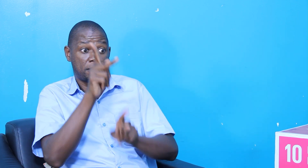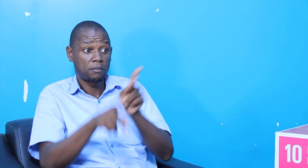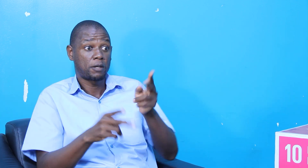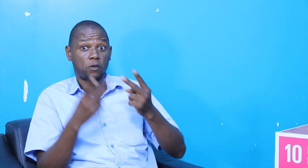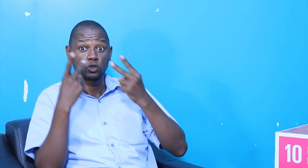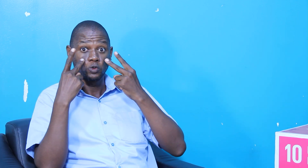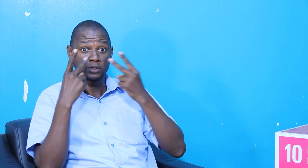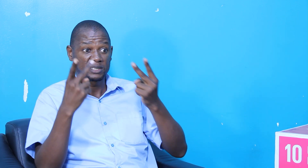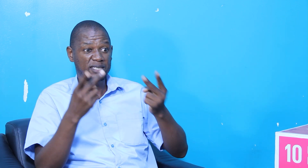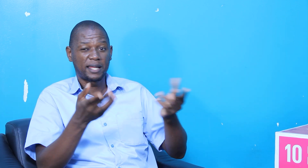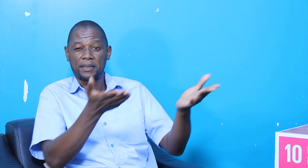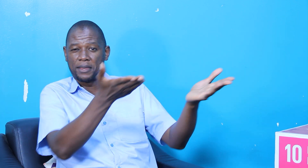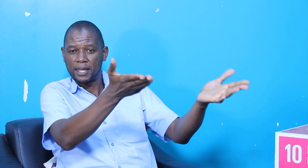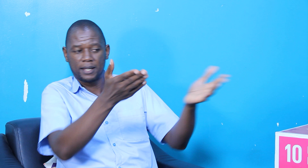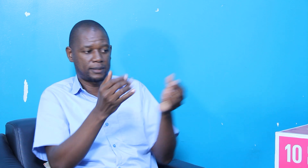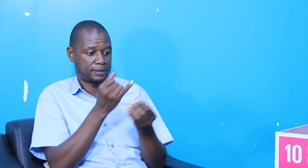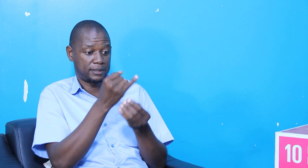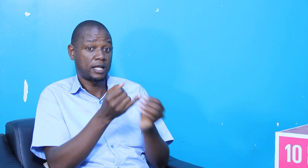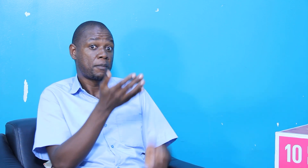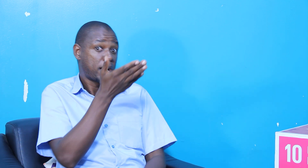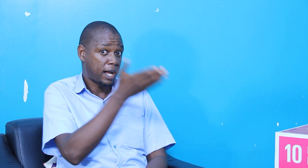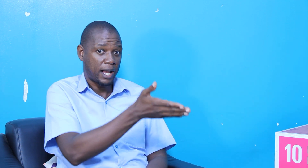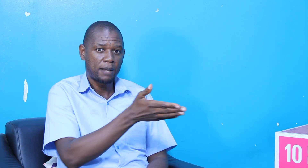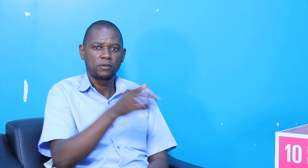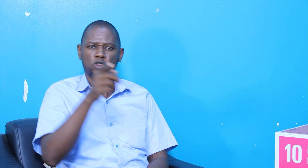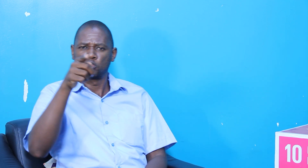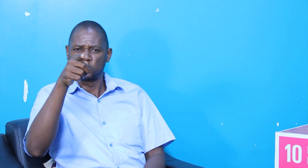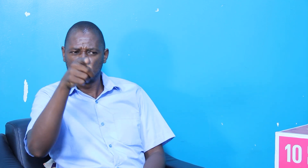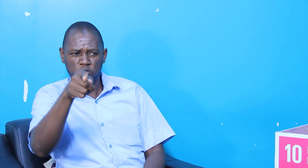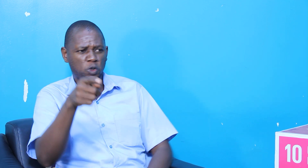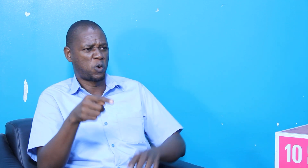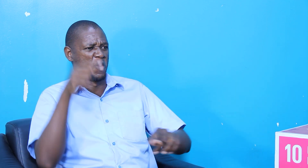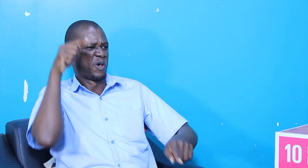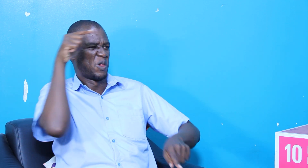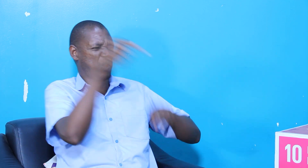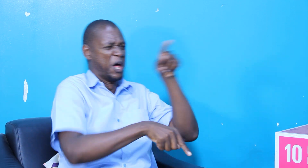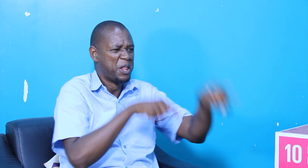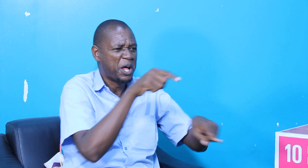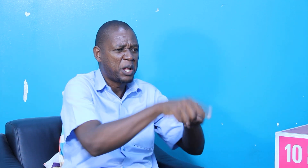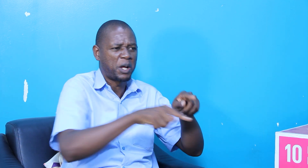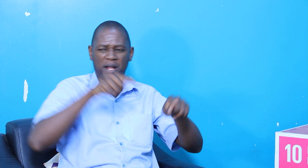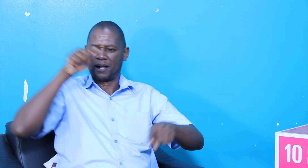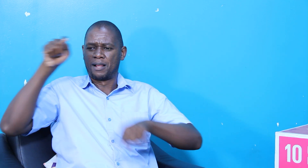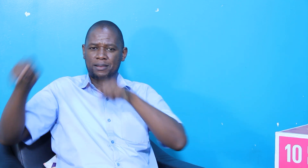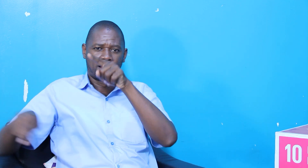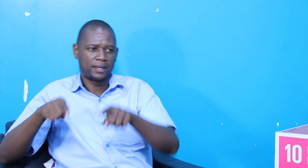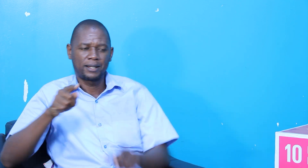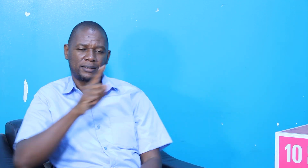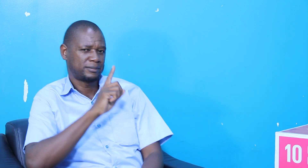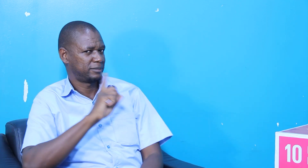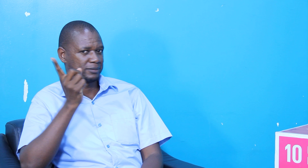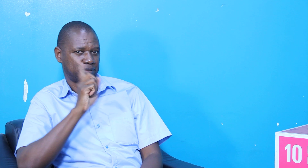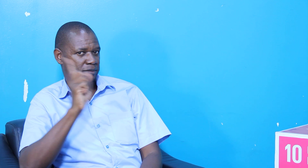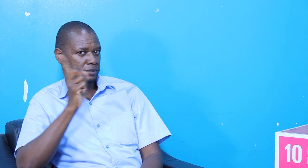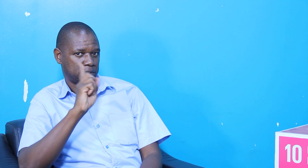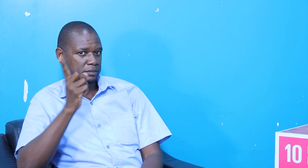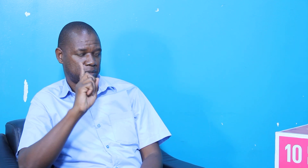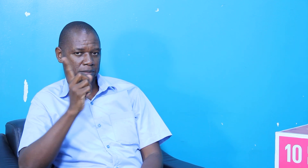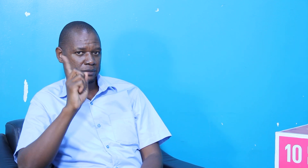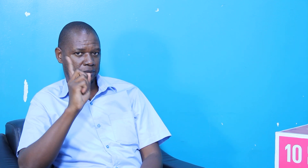Secondly, it might happen that people you see out there have AIDS, so you should not stigmatize them.